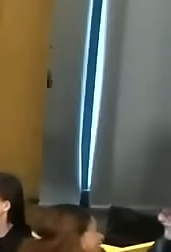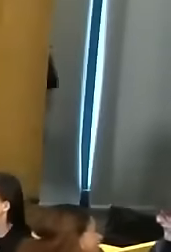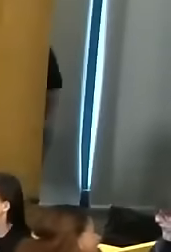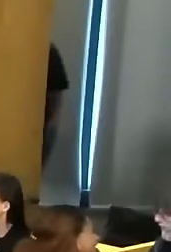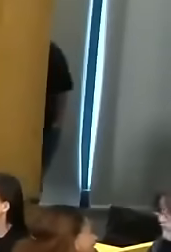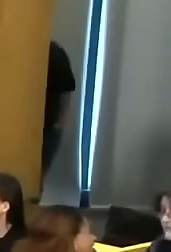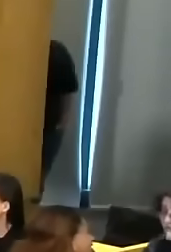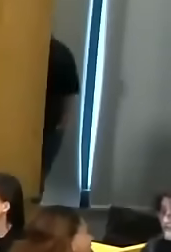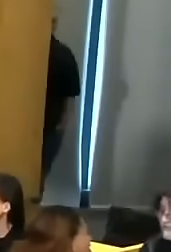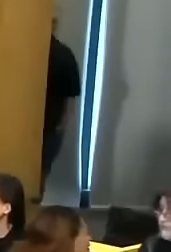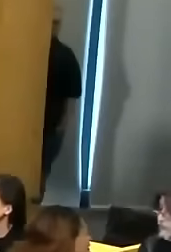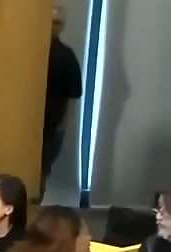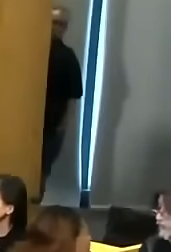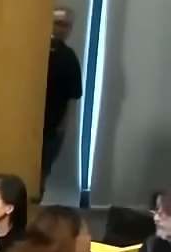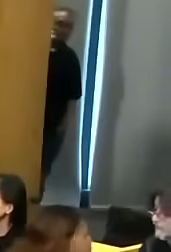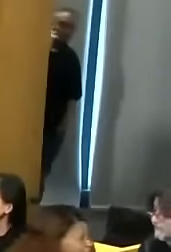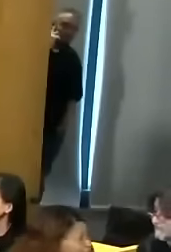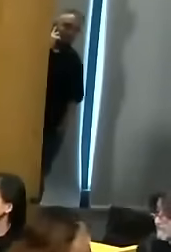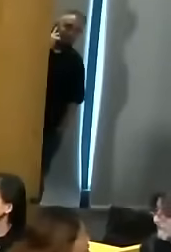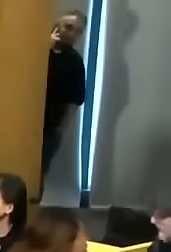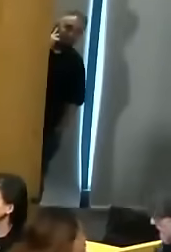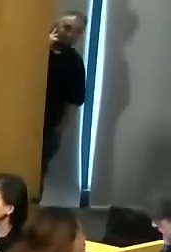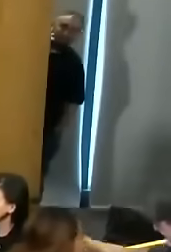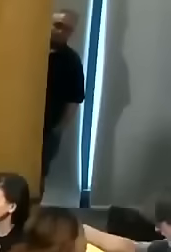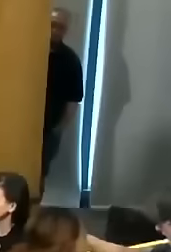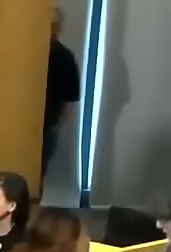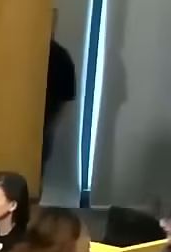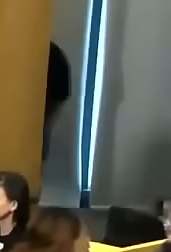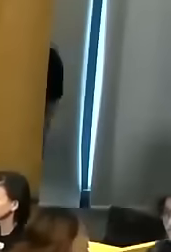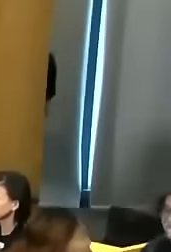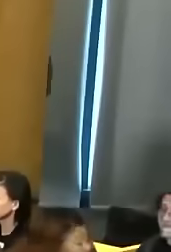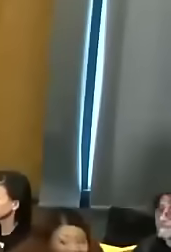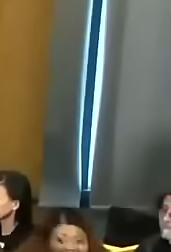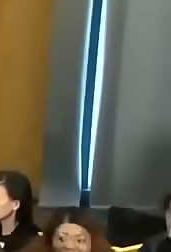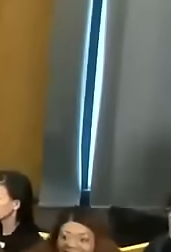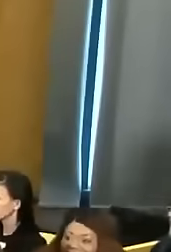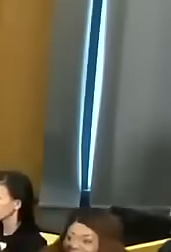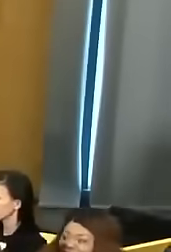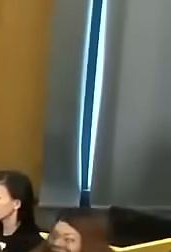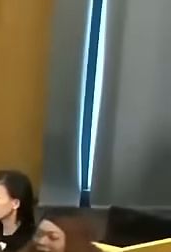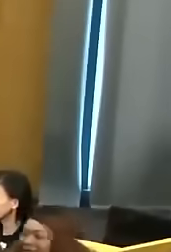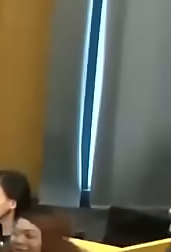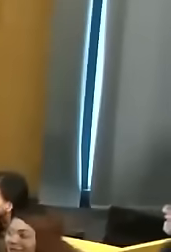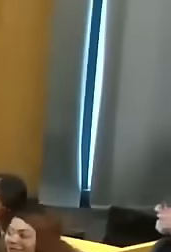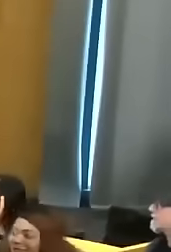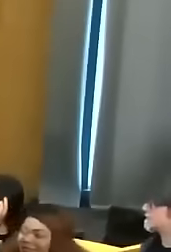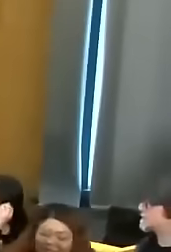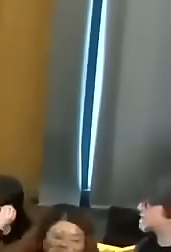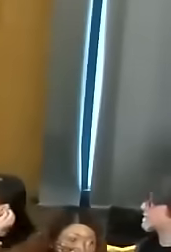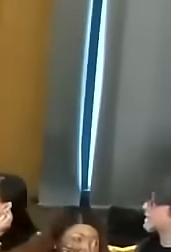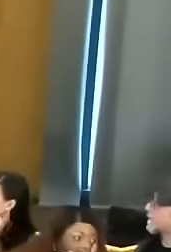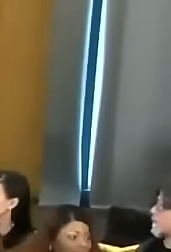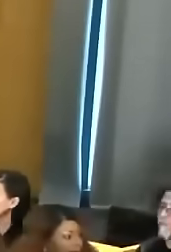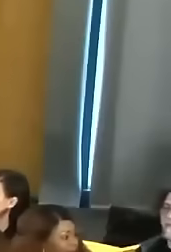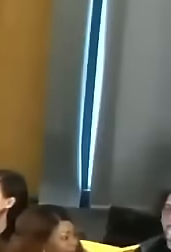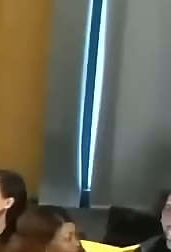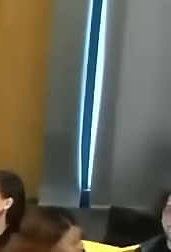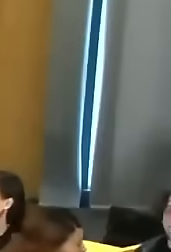How are we? I thought are we taking questions? Should we do that? If we're going to take questions, should we do that while we still have a mic and the podium here? Or yeah,